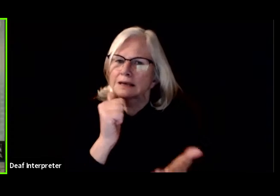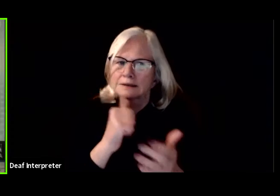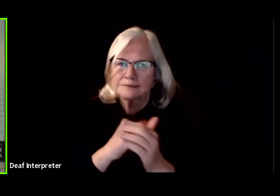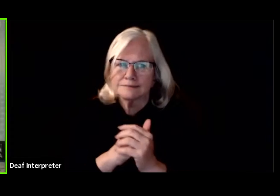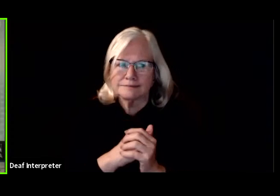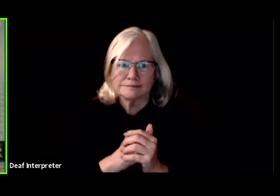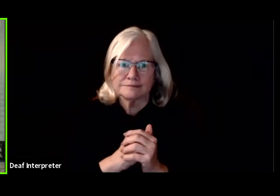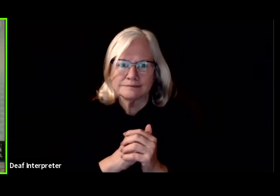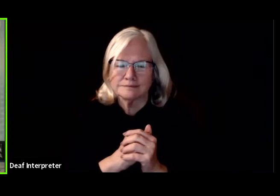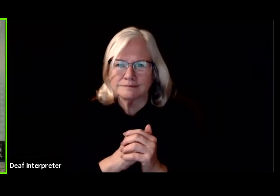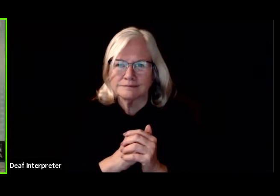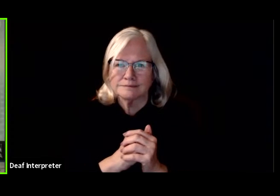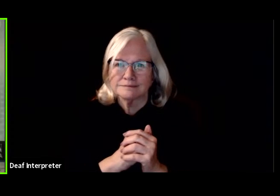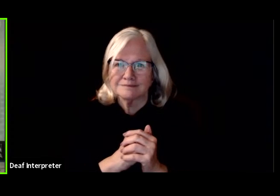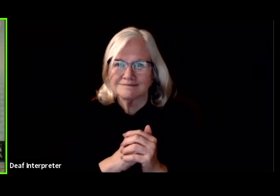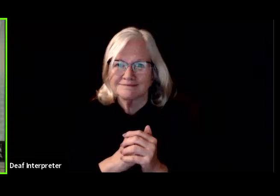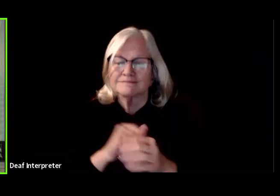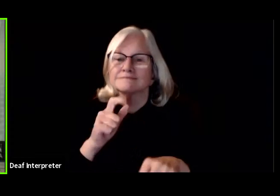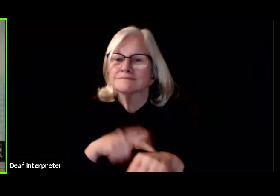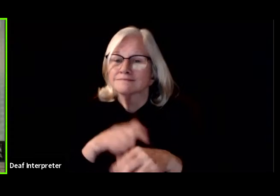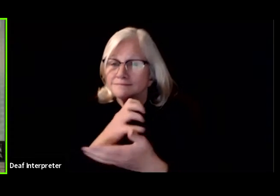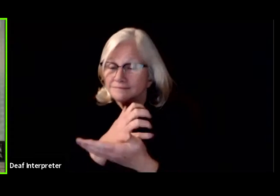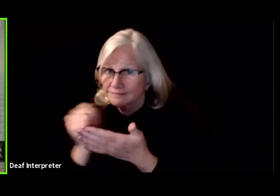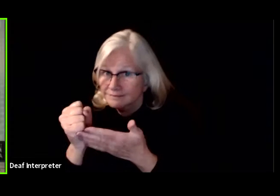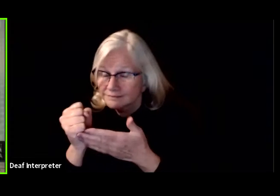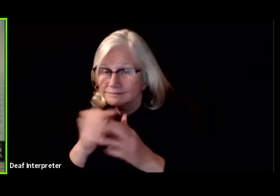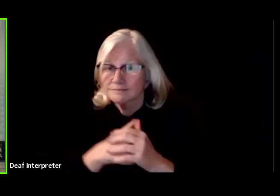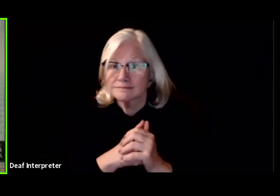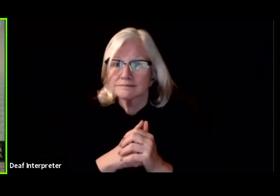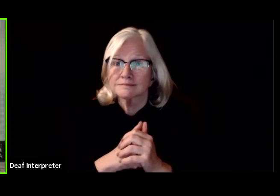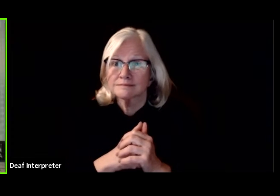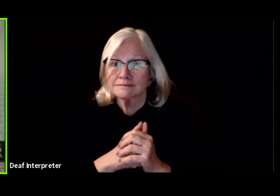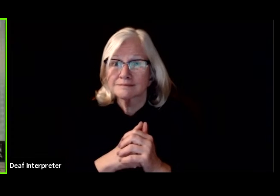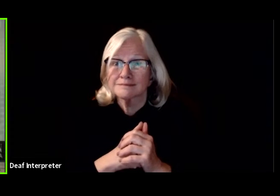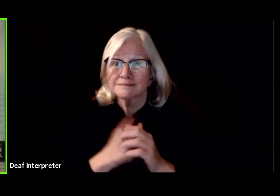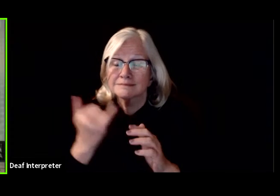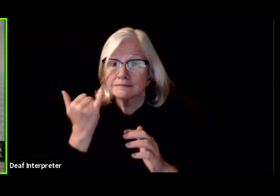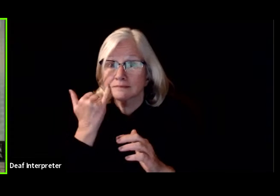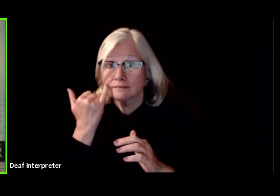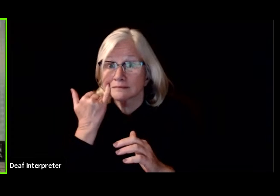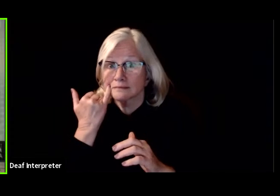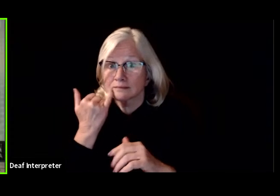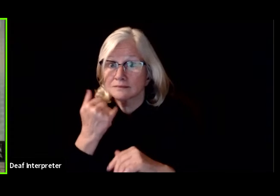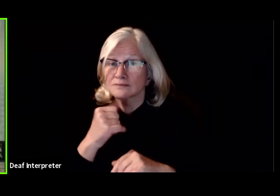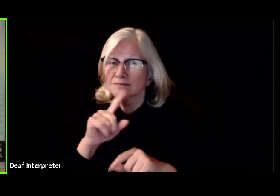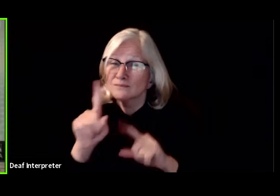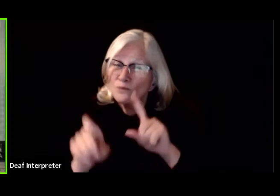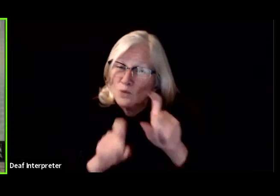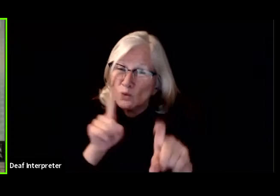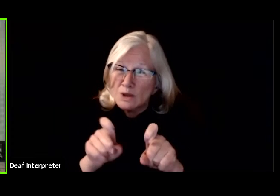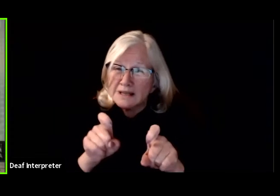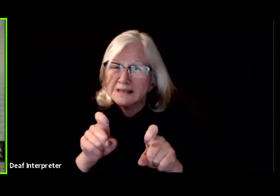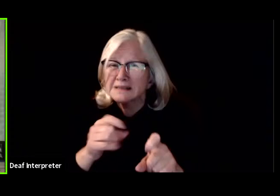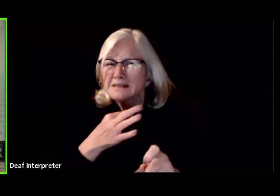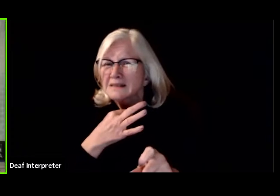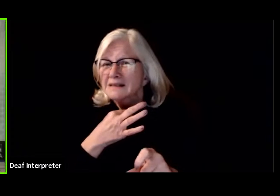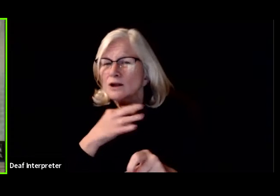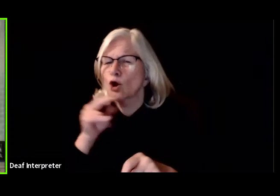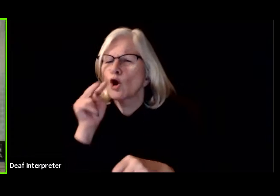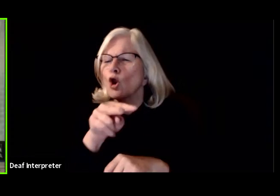That's all the time we have today. We do invite any reporters with additional questions to reach out to our communications office this afternoon. Have a good